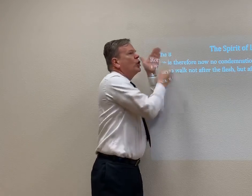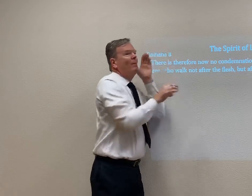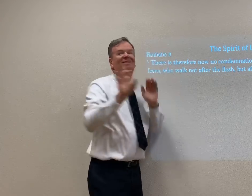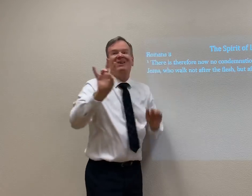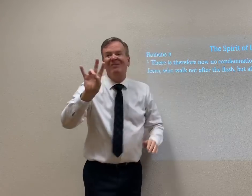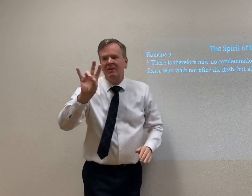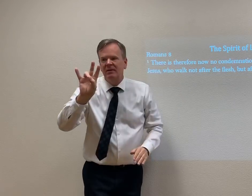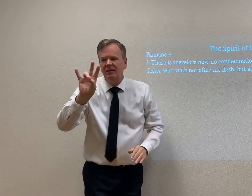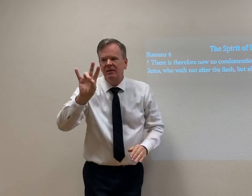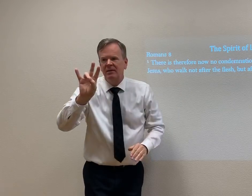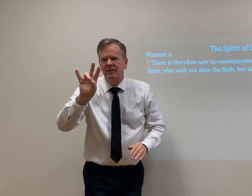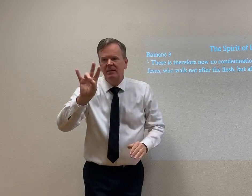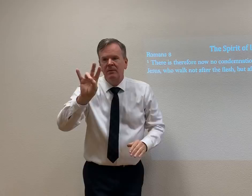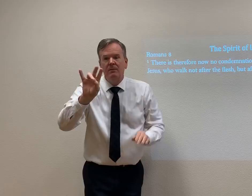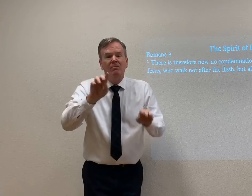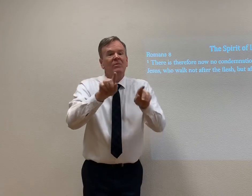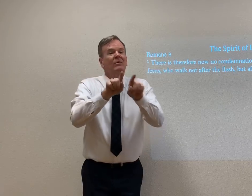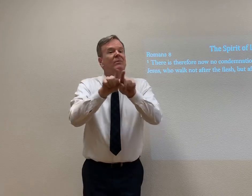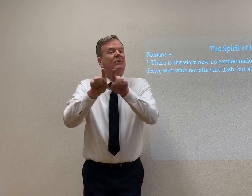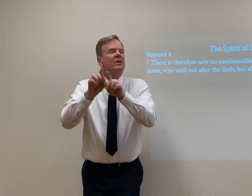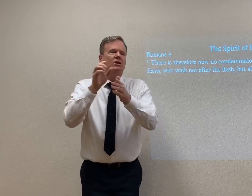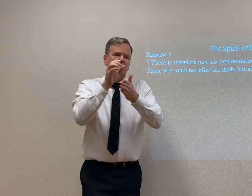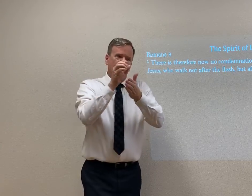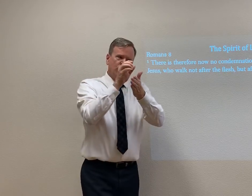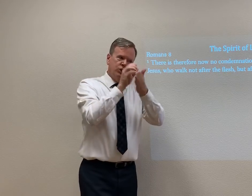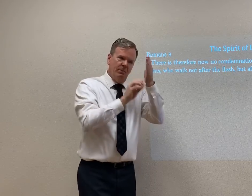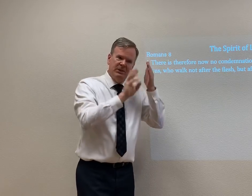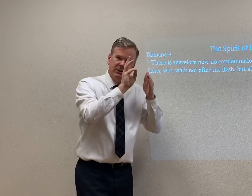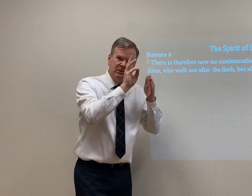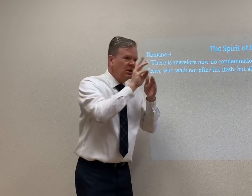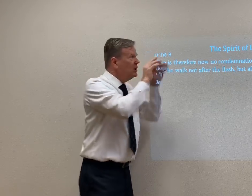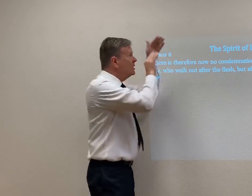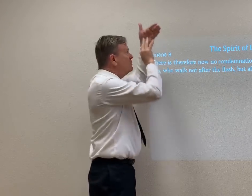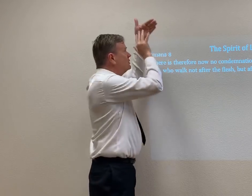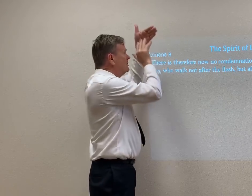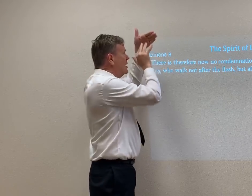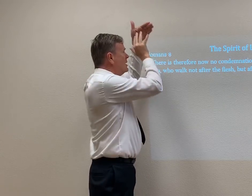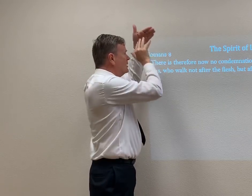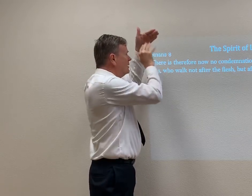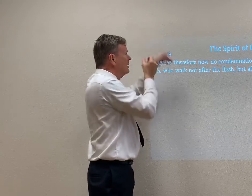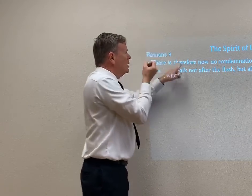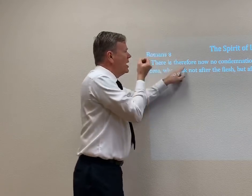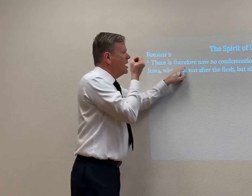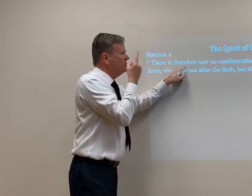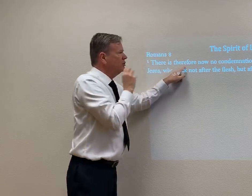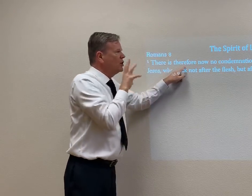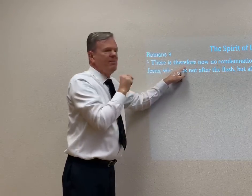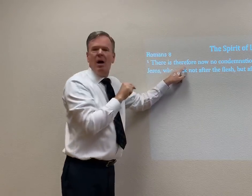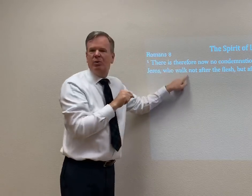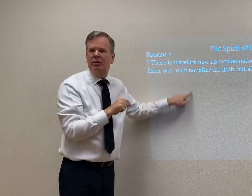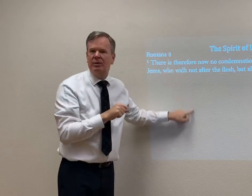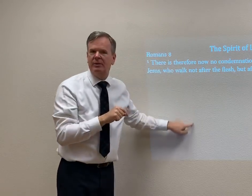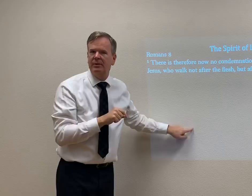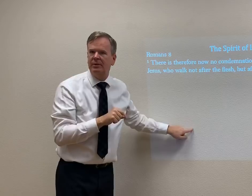there is therefore, and understand that chapter 7, chapter 6, these are scriptures that come up all the way until chapter